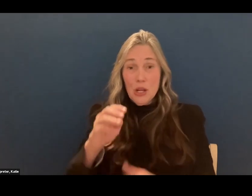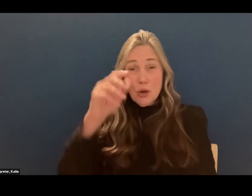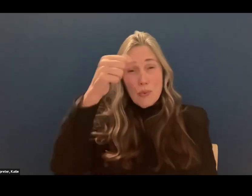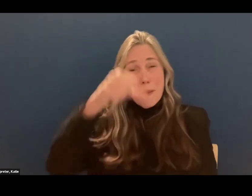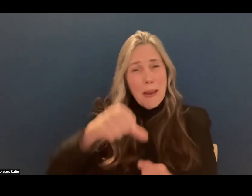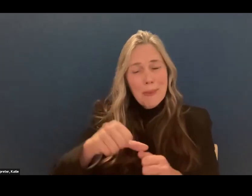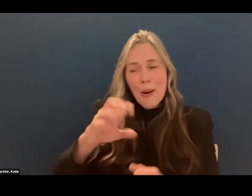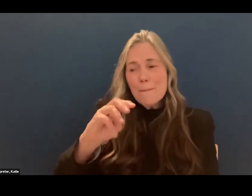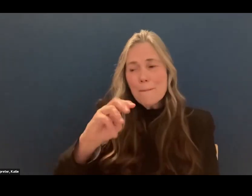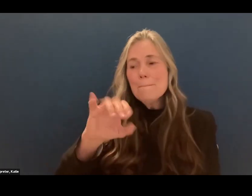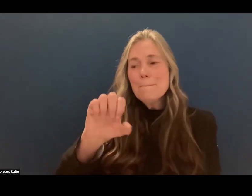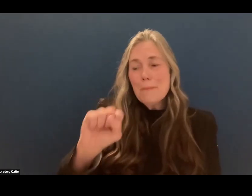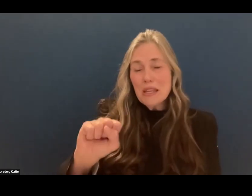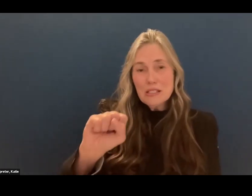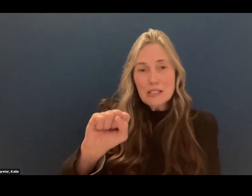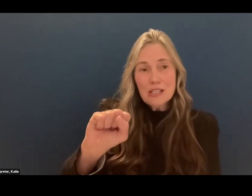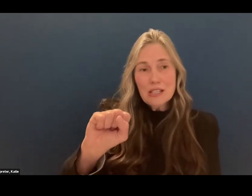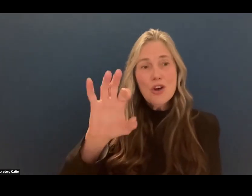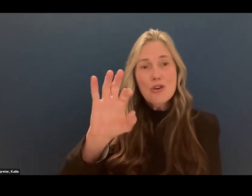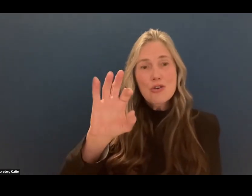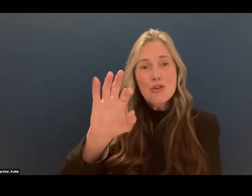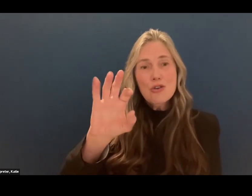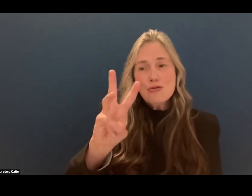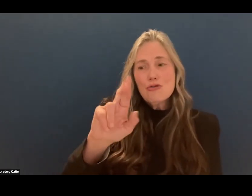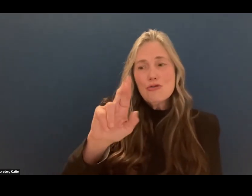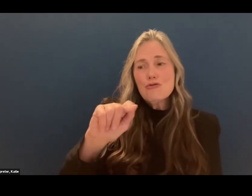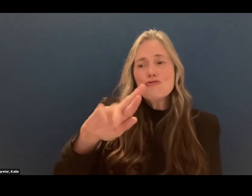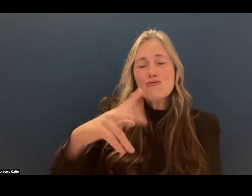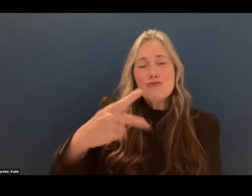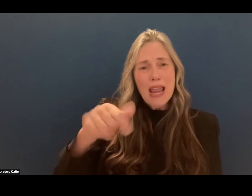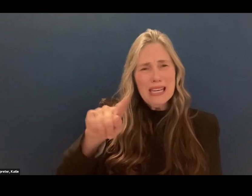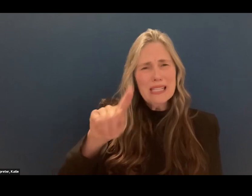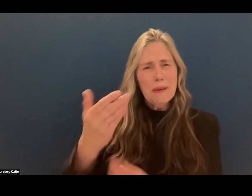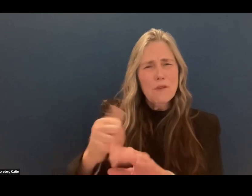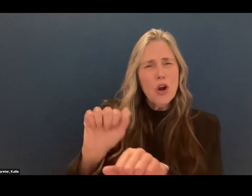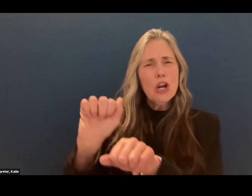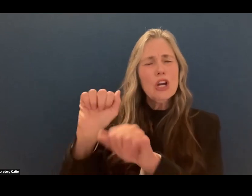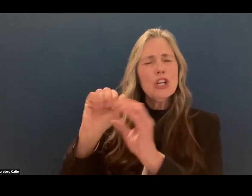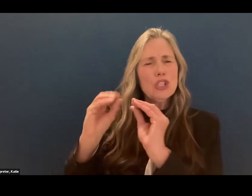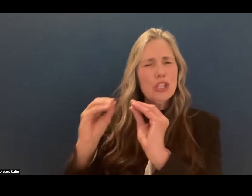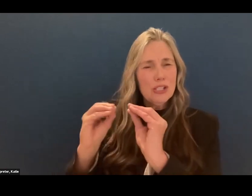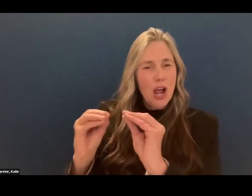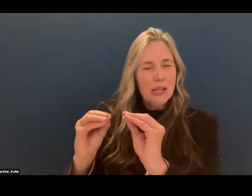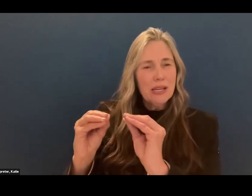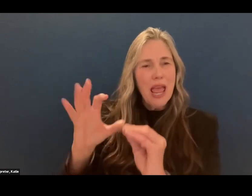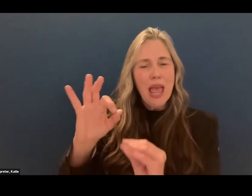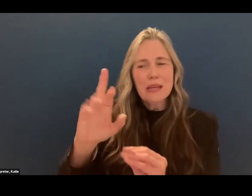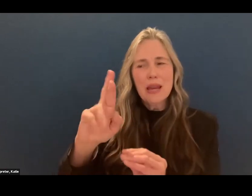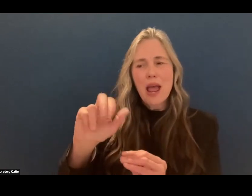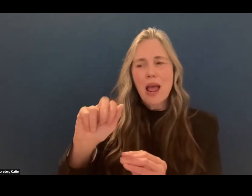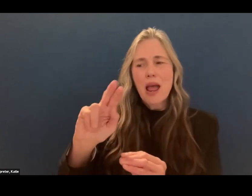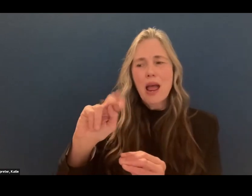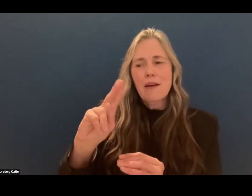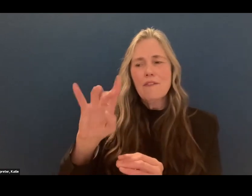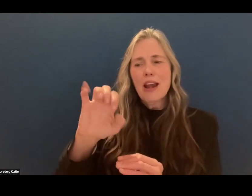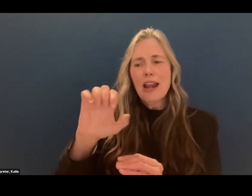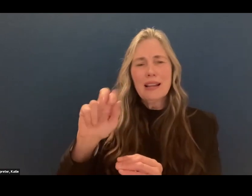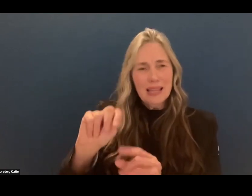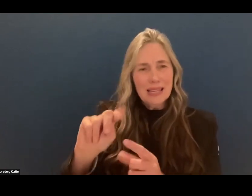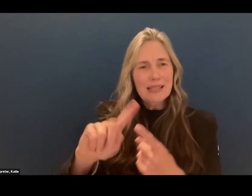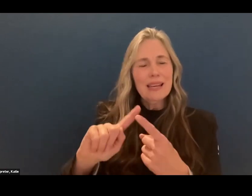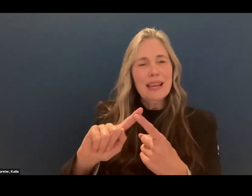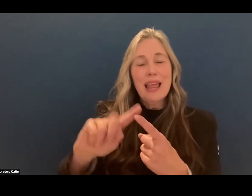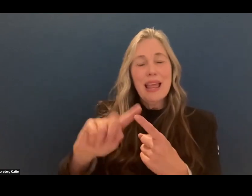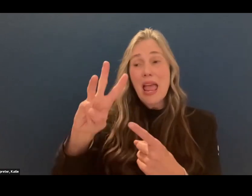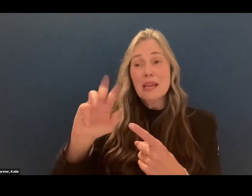teach at Franklin and Washington, and during her memorial service, one of the teachers was talking about why was her room always so clean, because